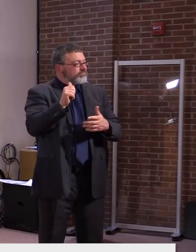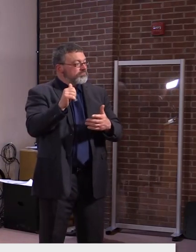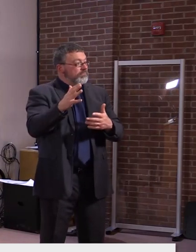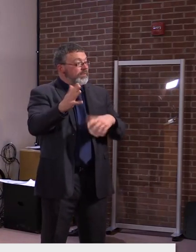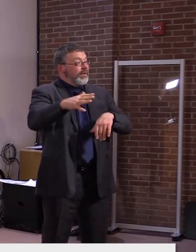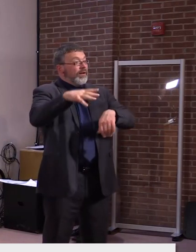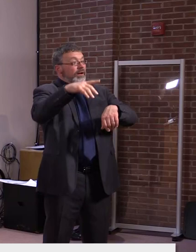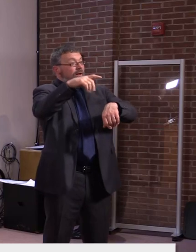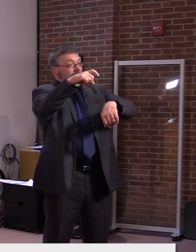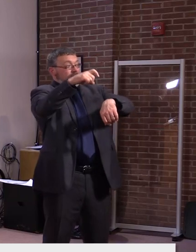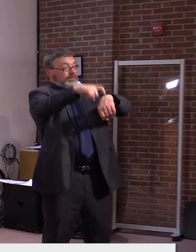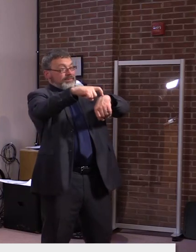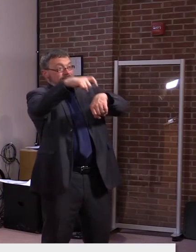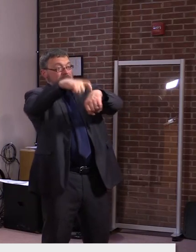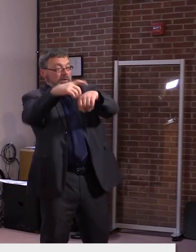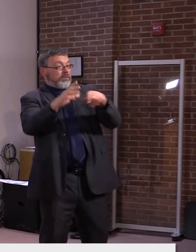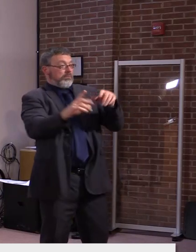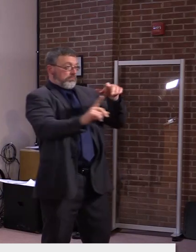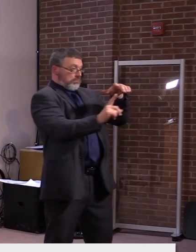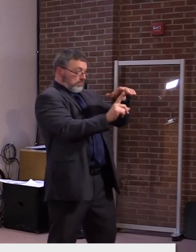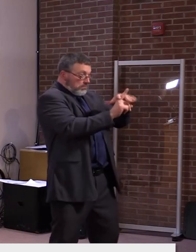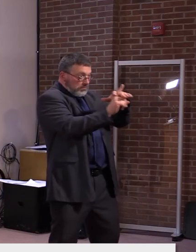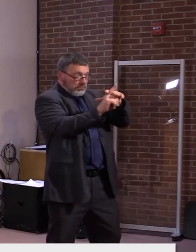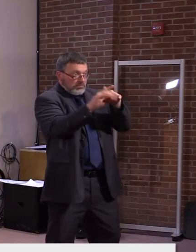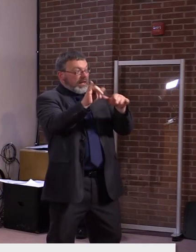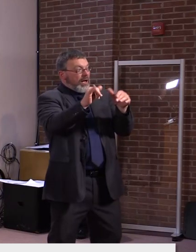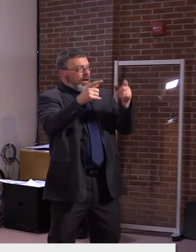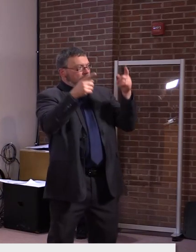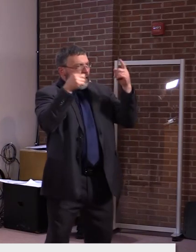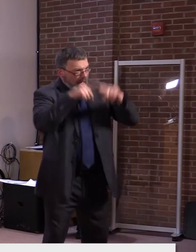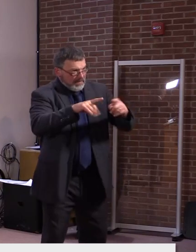a state of emergency, and this isn't it.